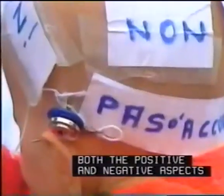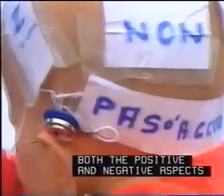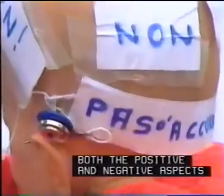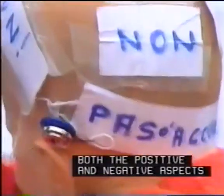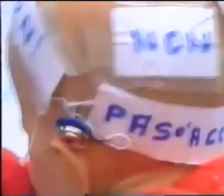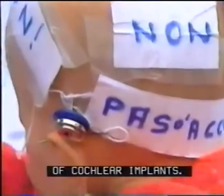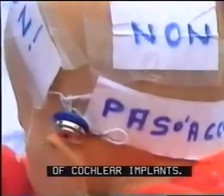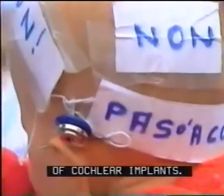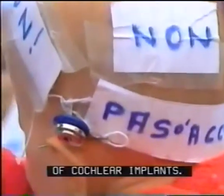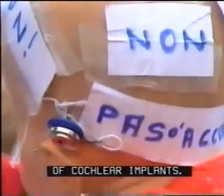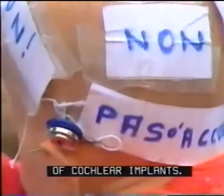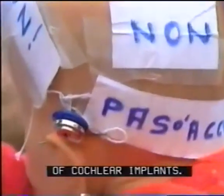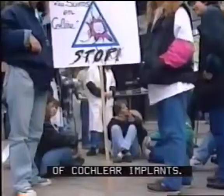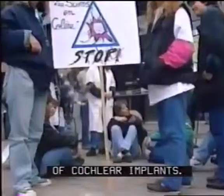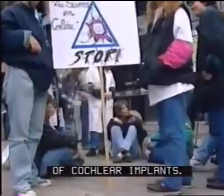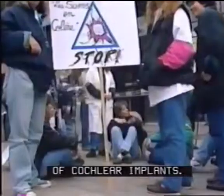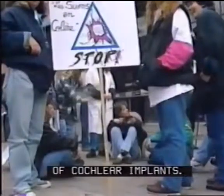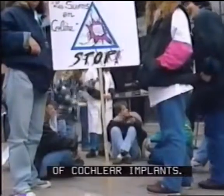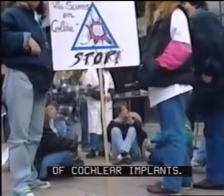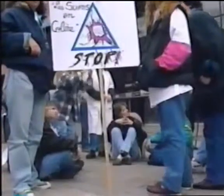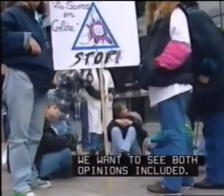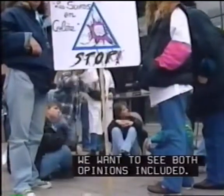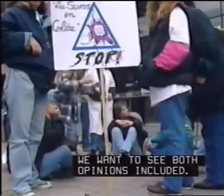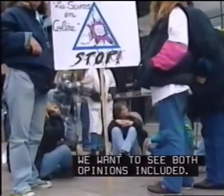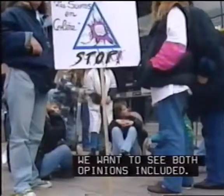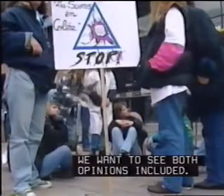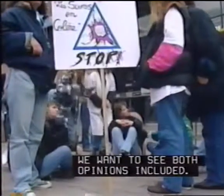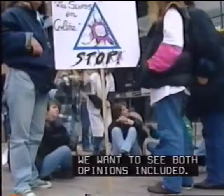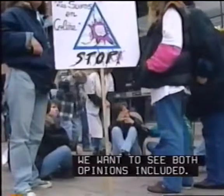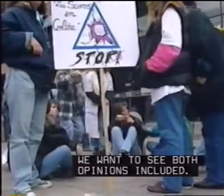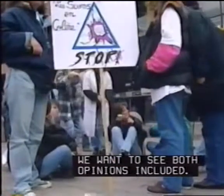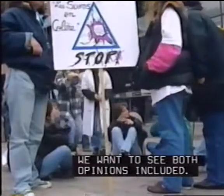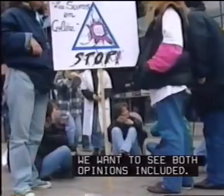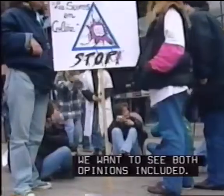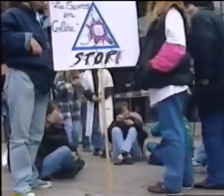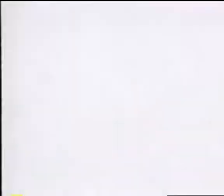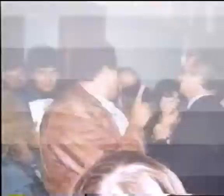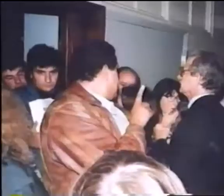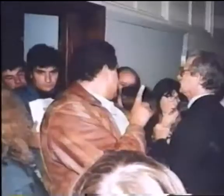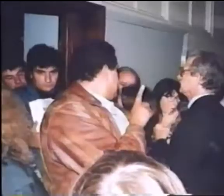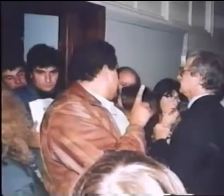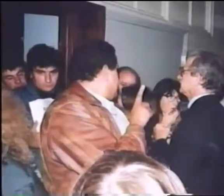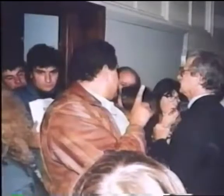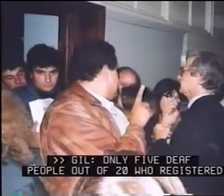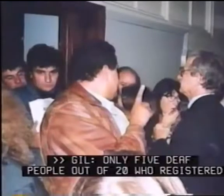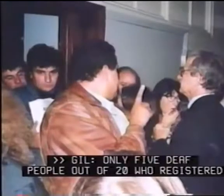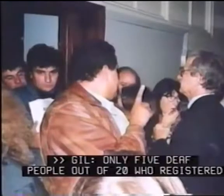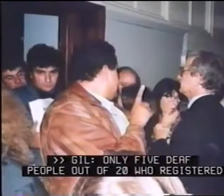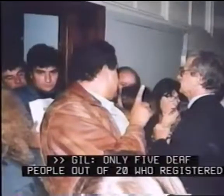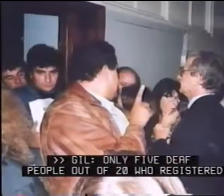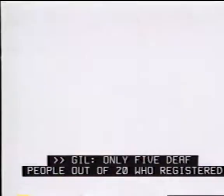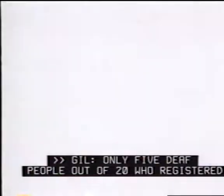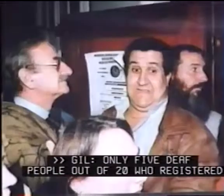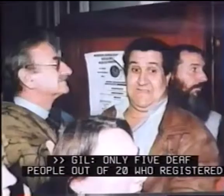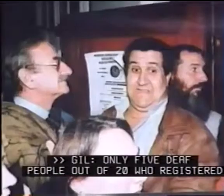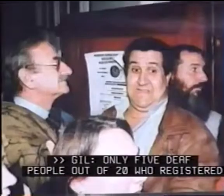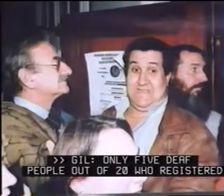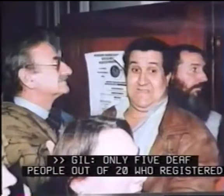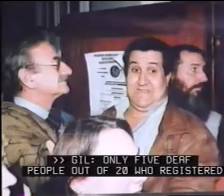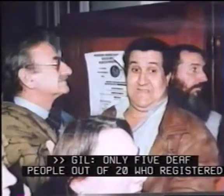aspects of cochlear implants. We want to see both opinions included. Only five deaf people out of 20 who